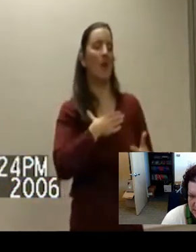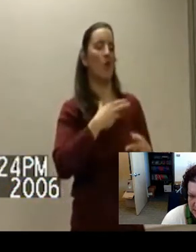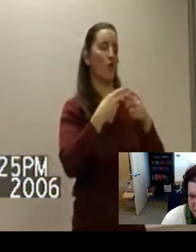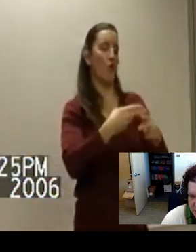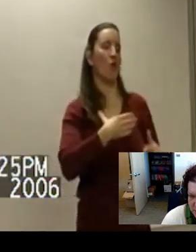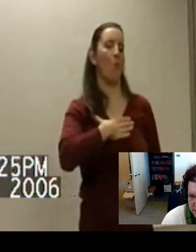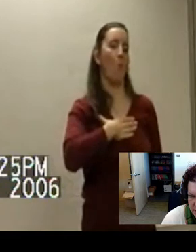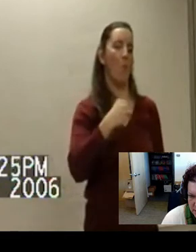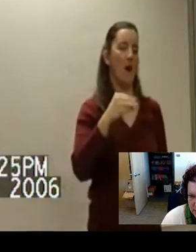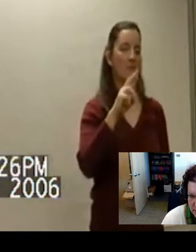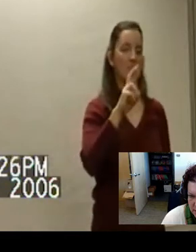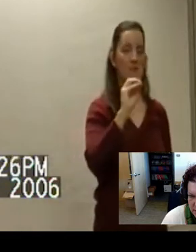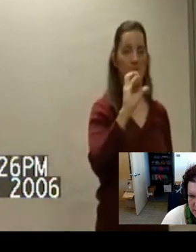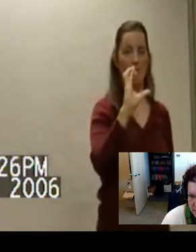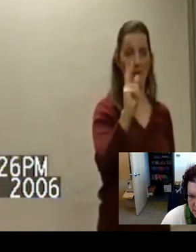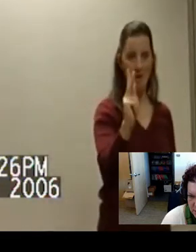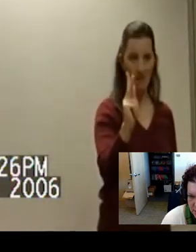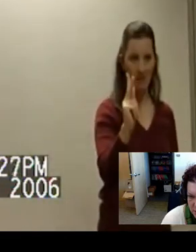The second one